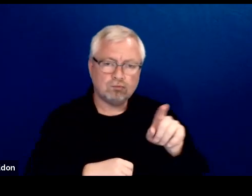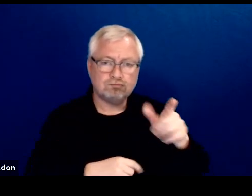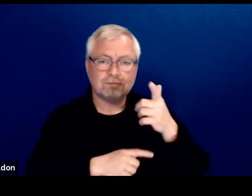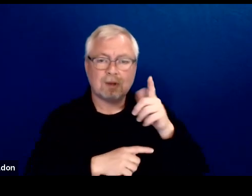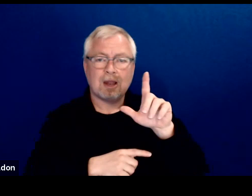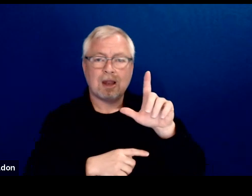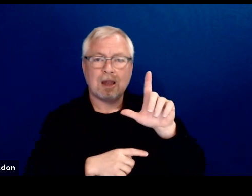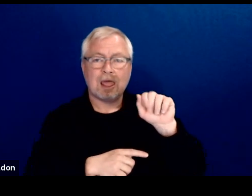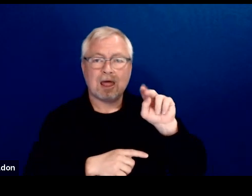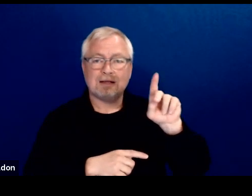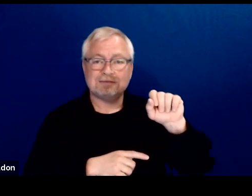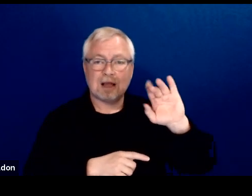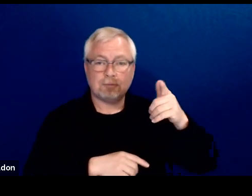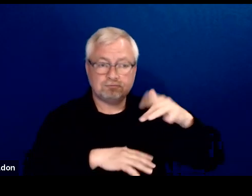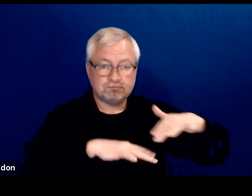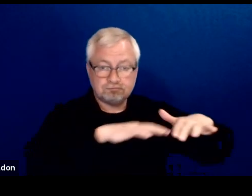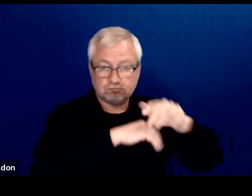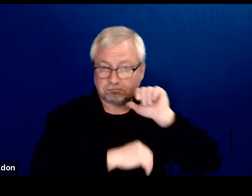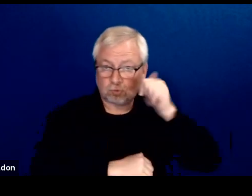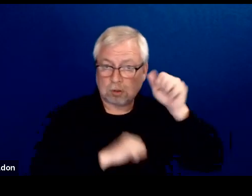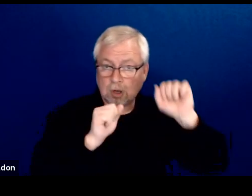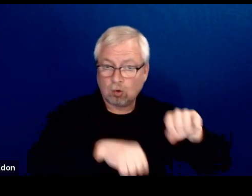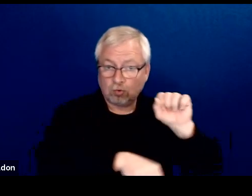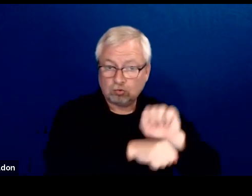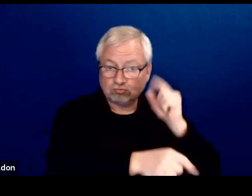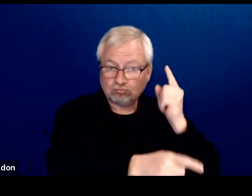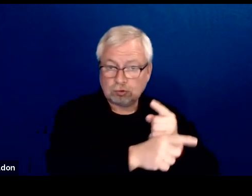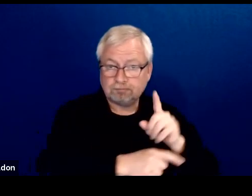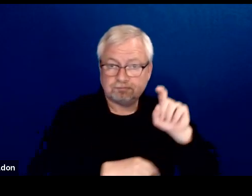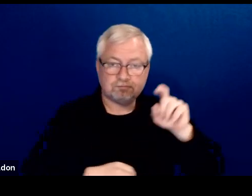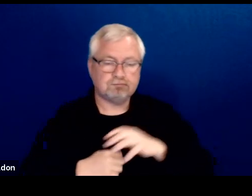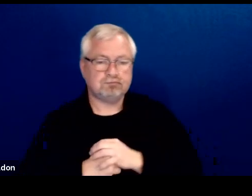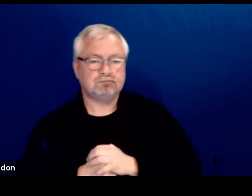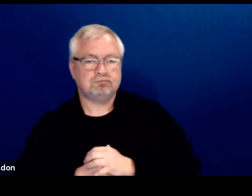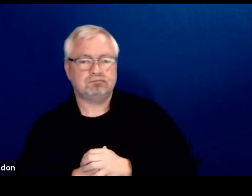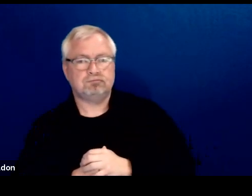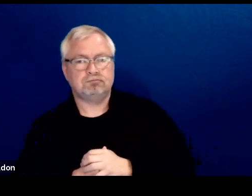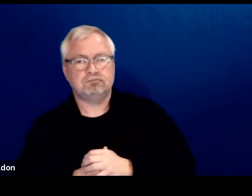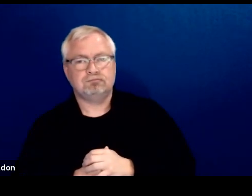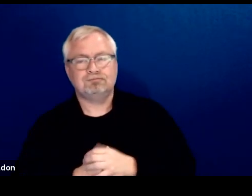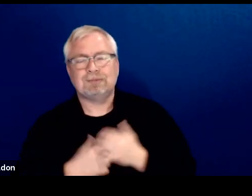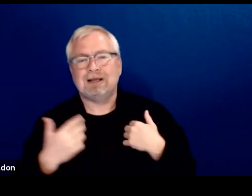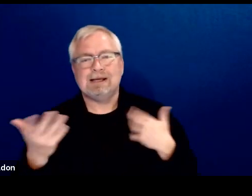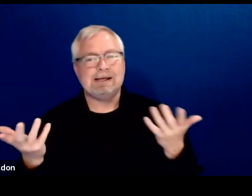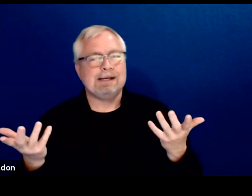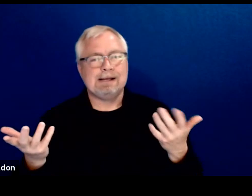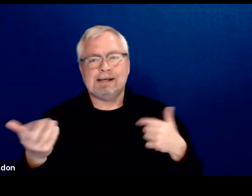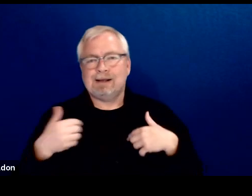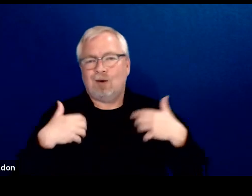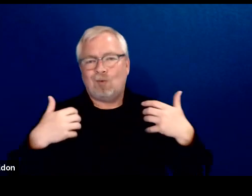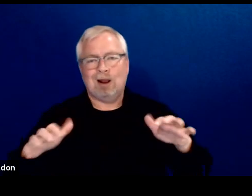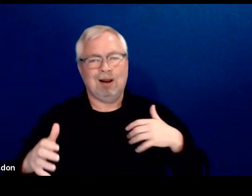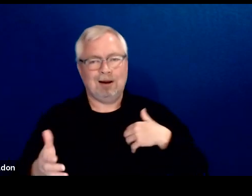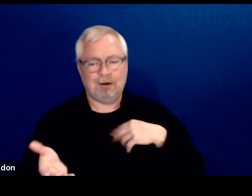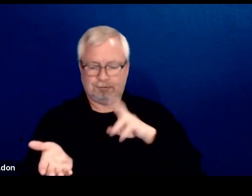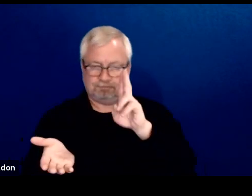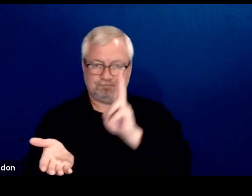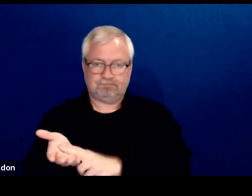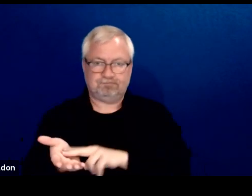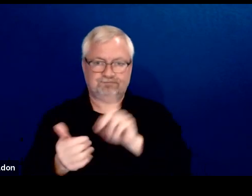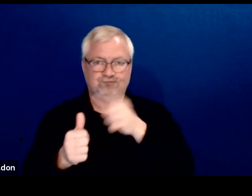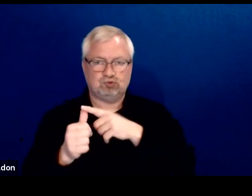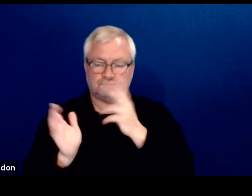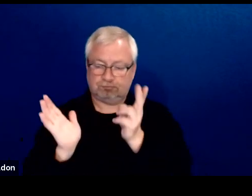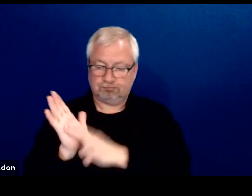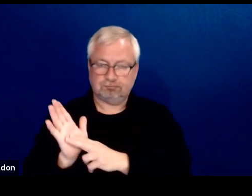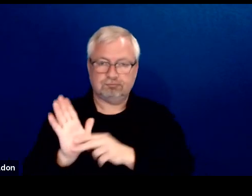there some lag time? I don't want to speak out of order. I think when I sign it, the way it goes, and Yeah, I'll follow up. will you follow up to make sure on